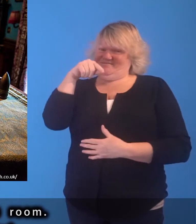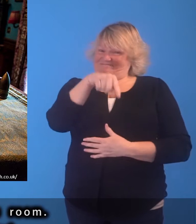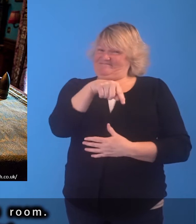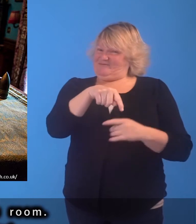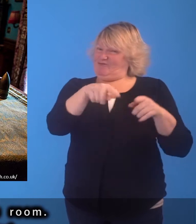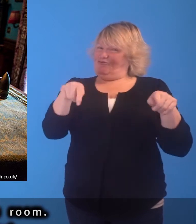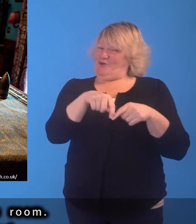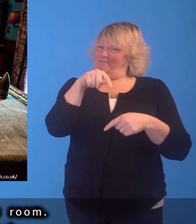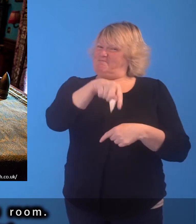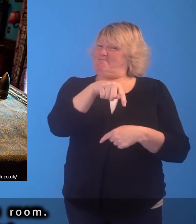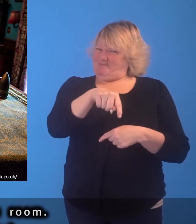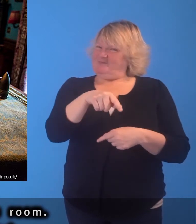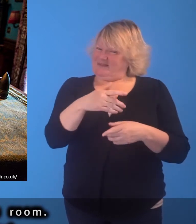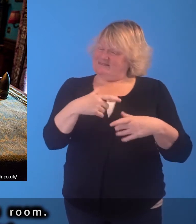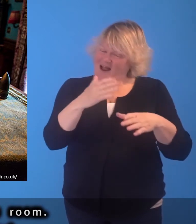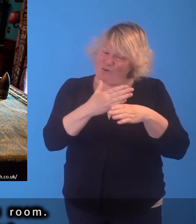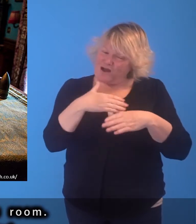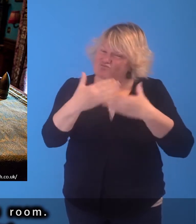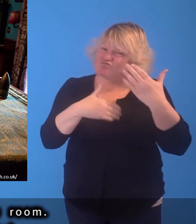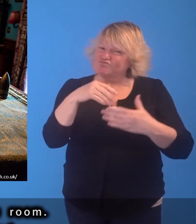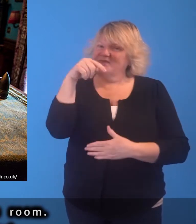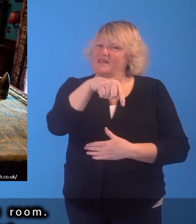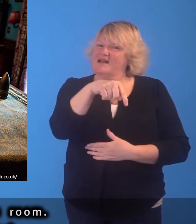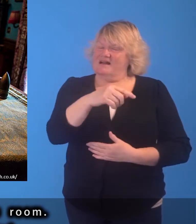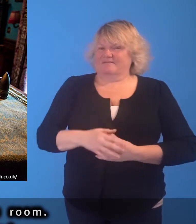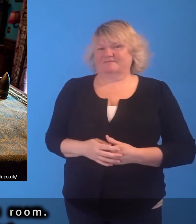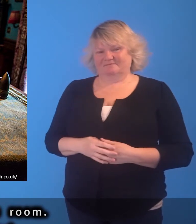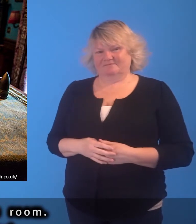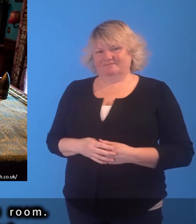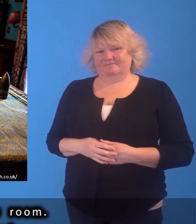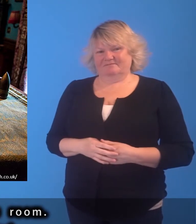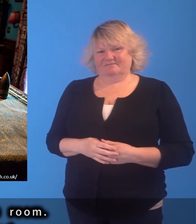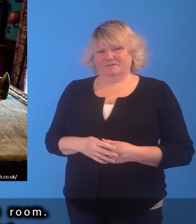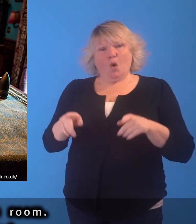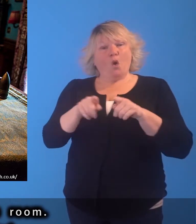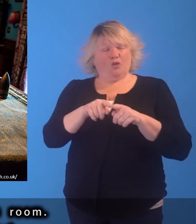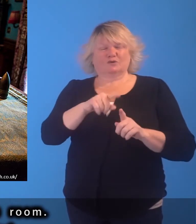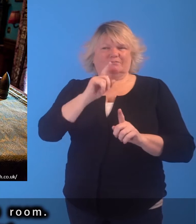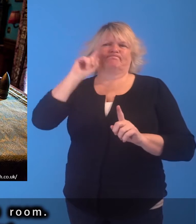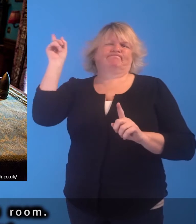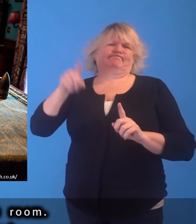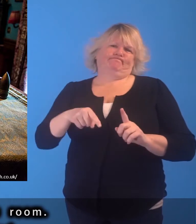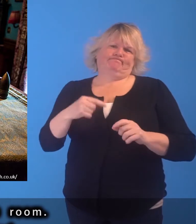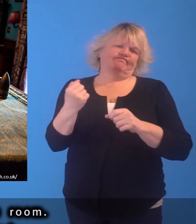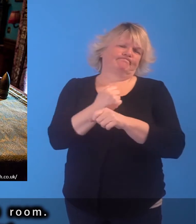It originally would have been the Napiers' principal meeting room,